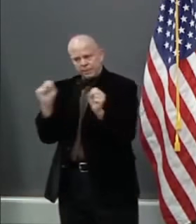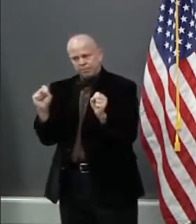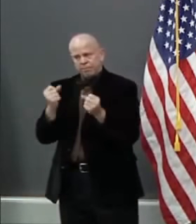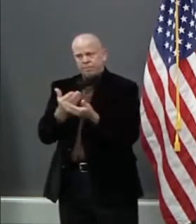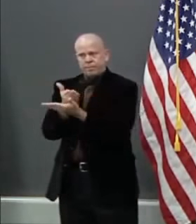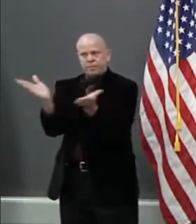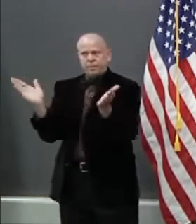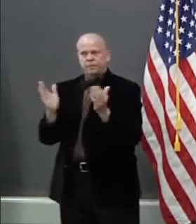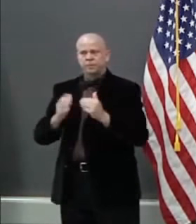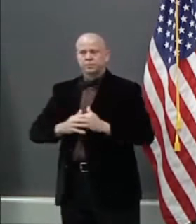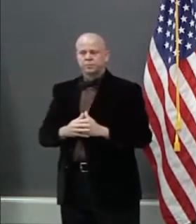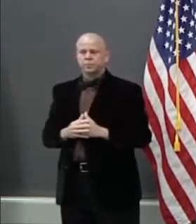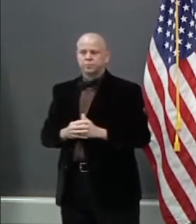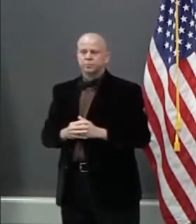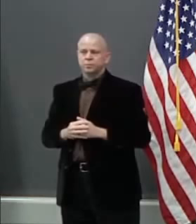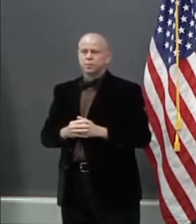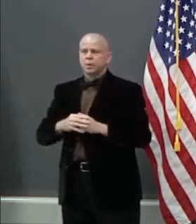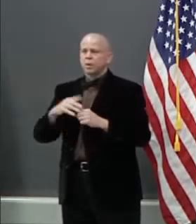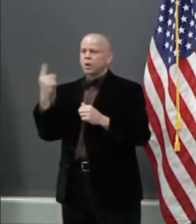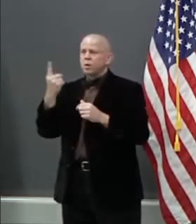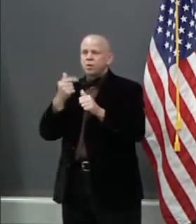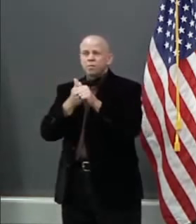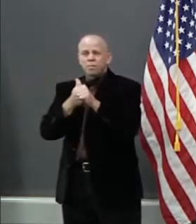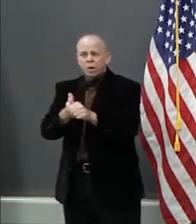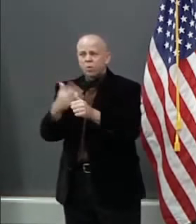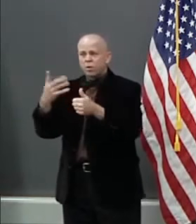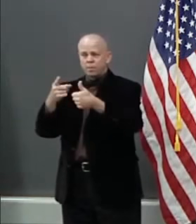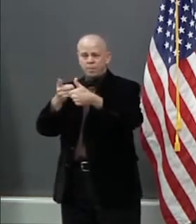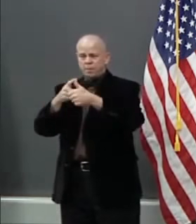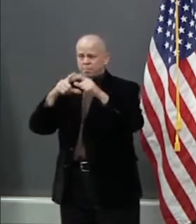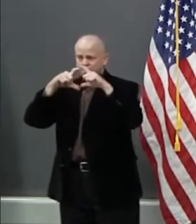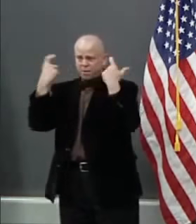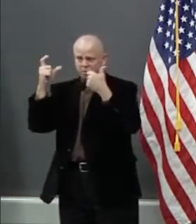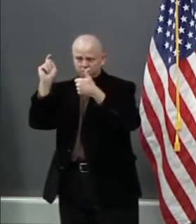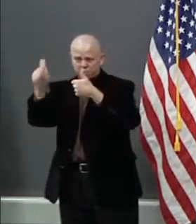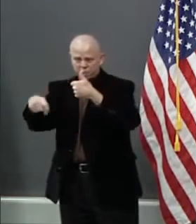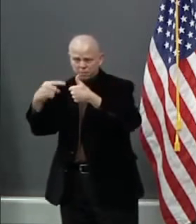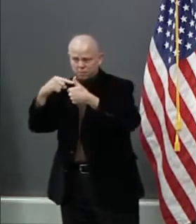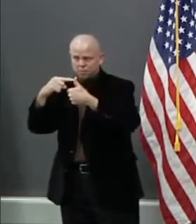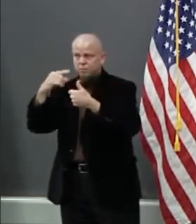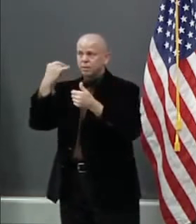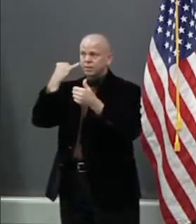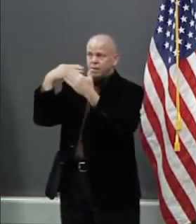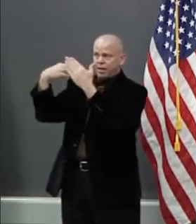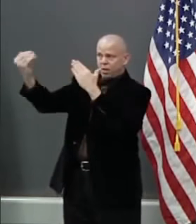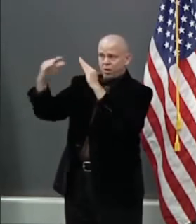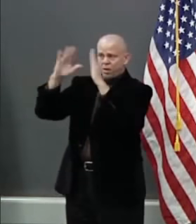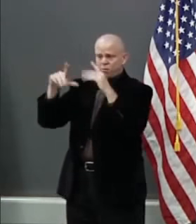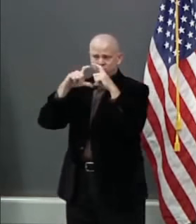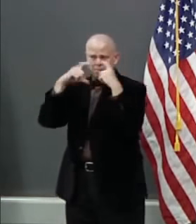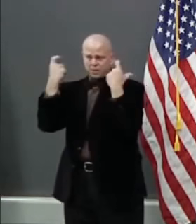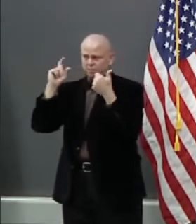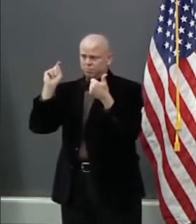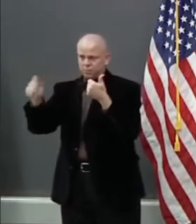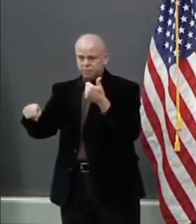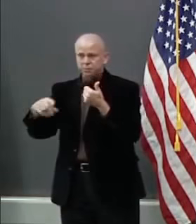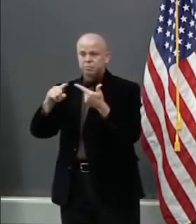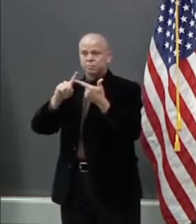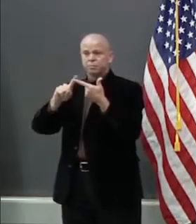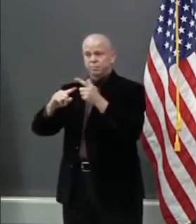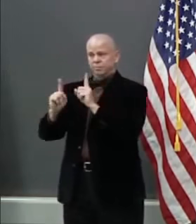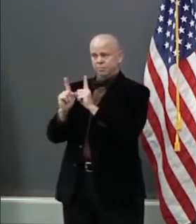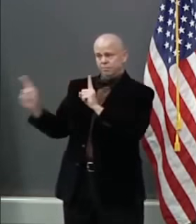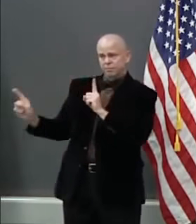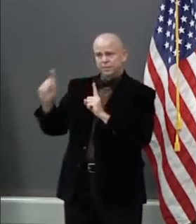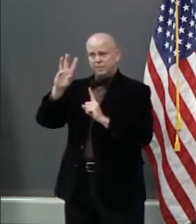advice. Wear your mask whenever you're outside of the house and can't be at least 6 feet from others. Keep 6 feet of distance from others